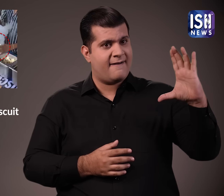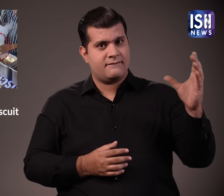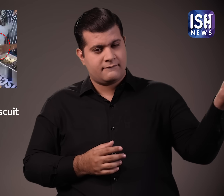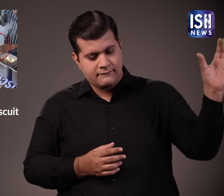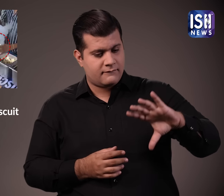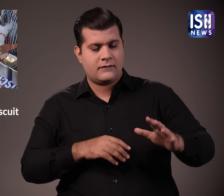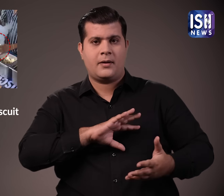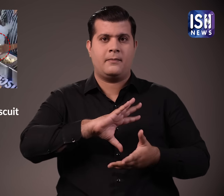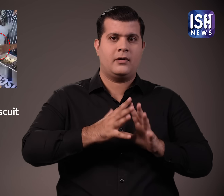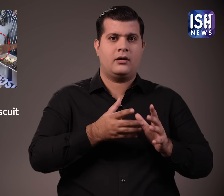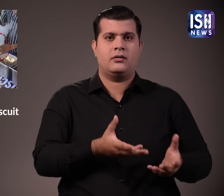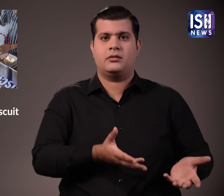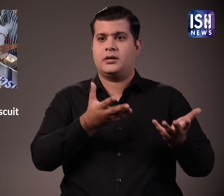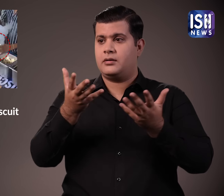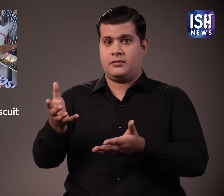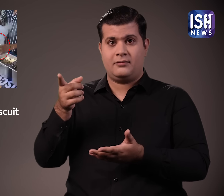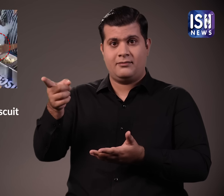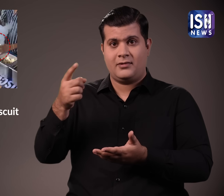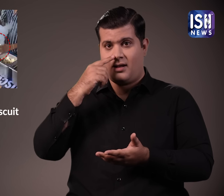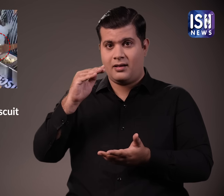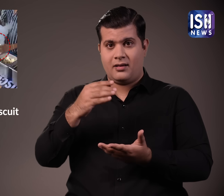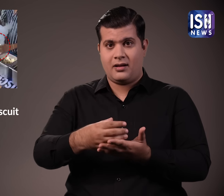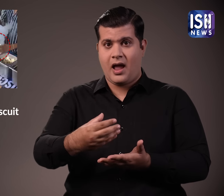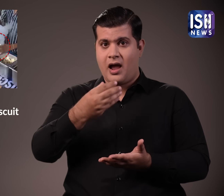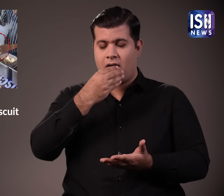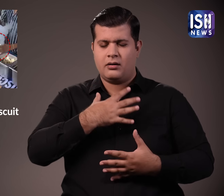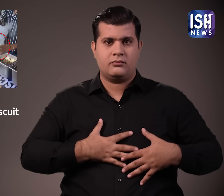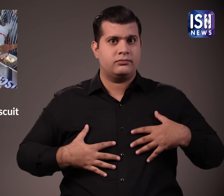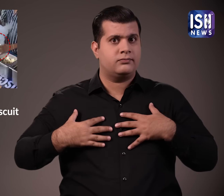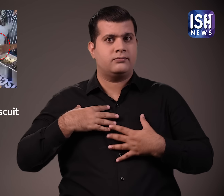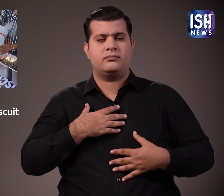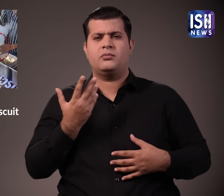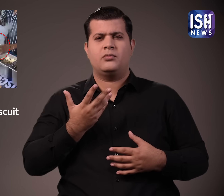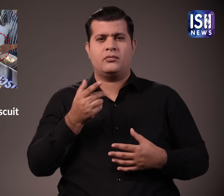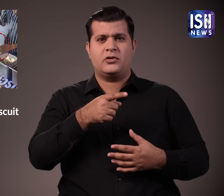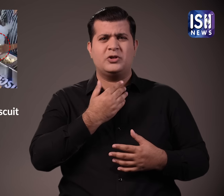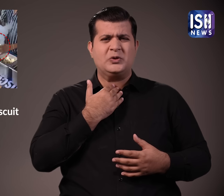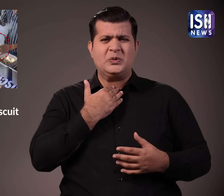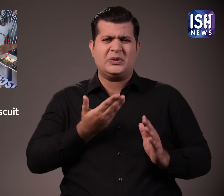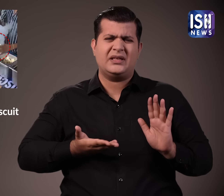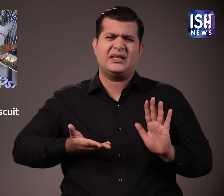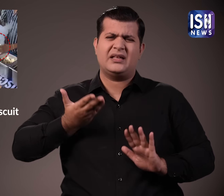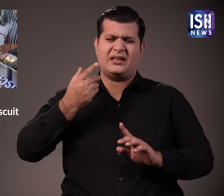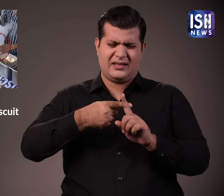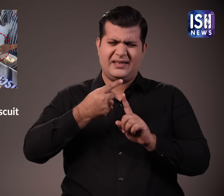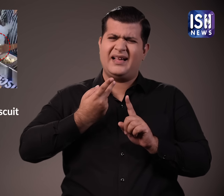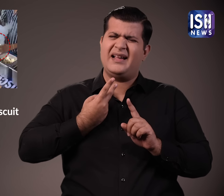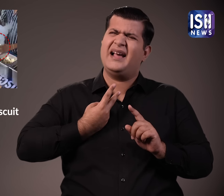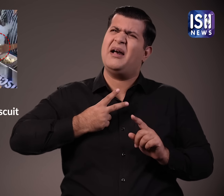cake contained high levels of Saturine. When the girl ate the cake, she faced stomach issues, as high levels of Saturine